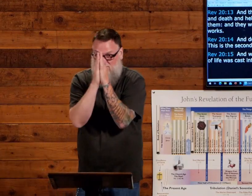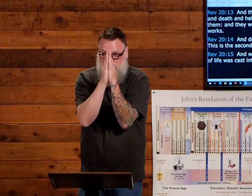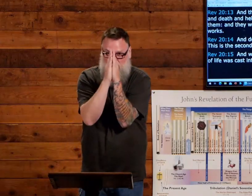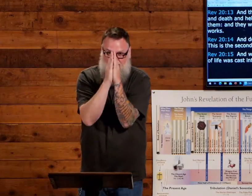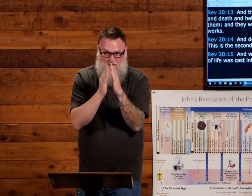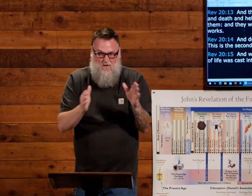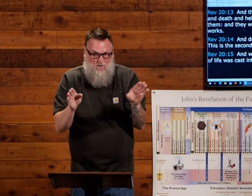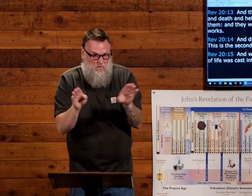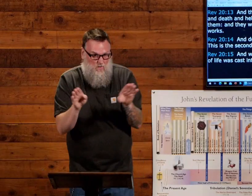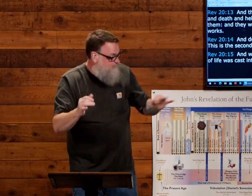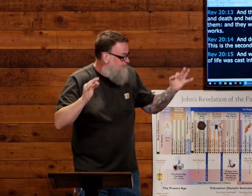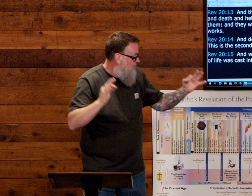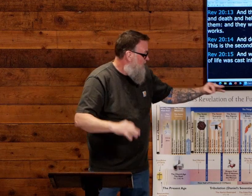So my time is gone, so I'm going to close.